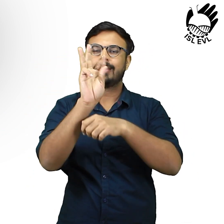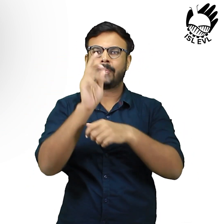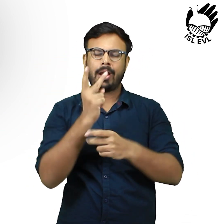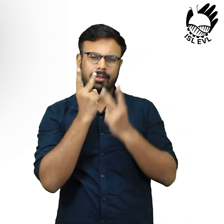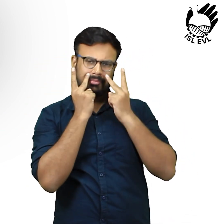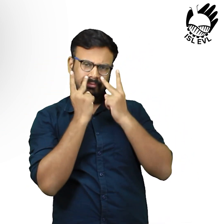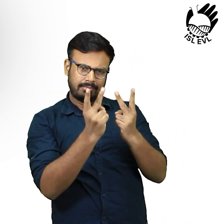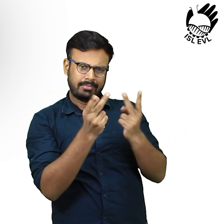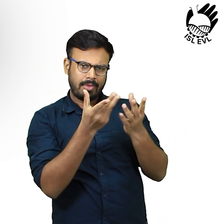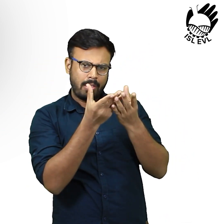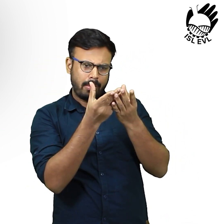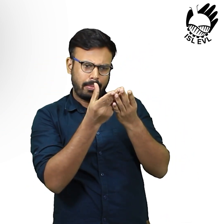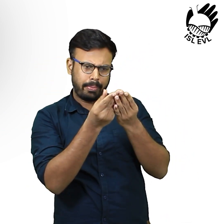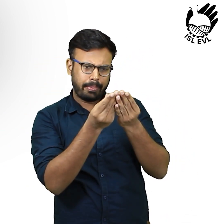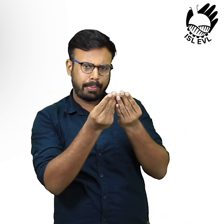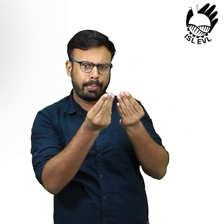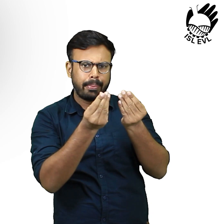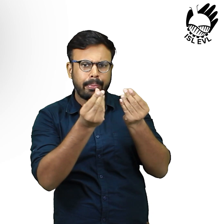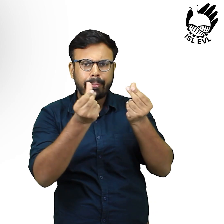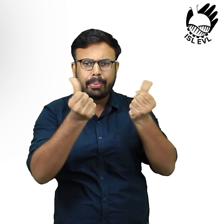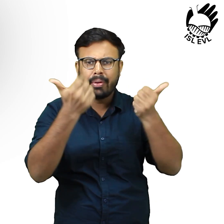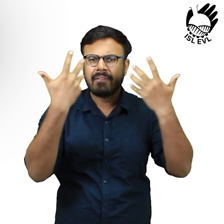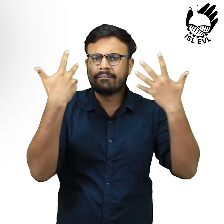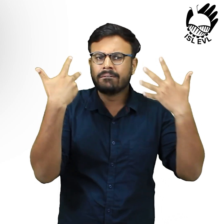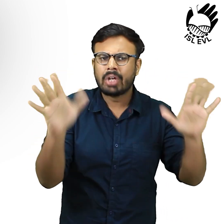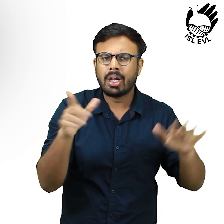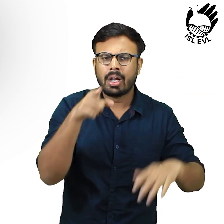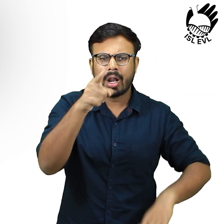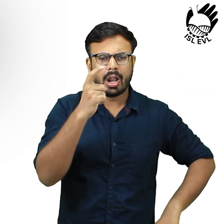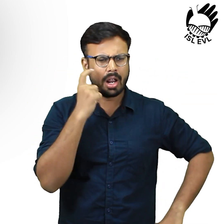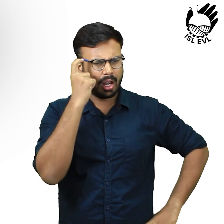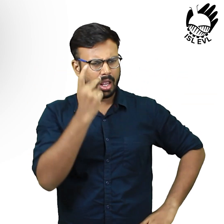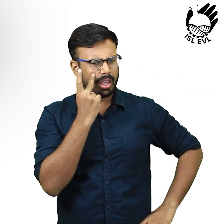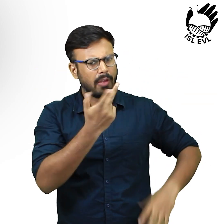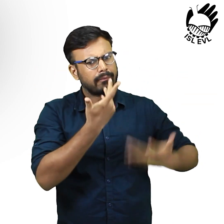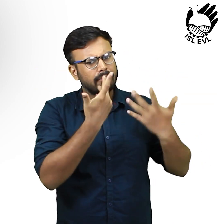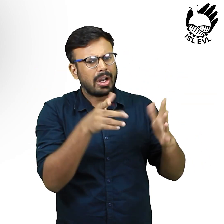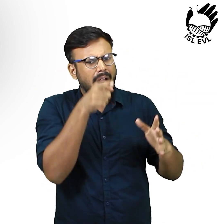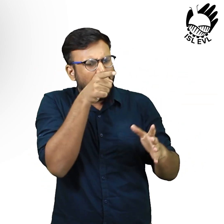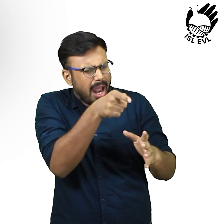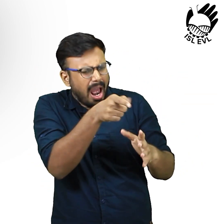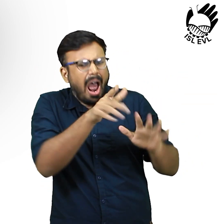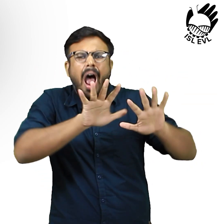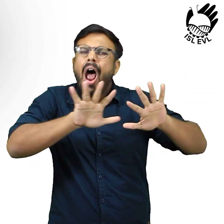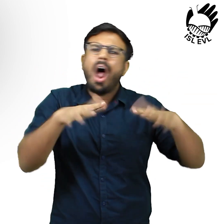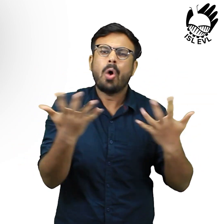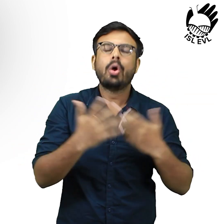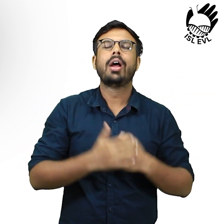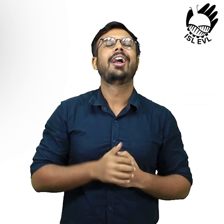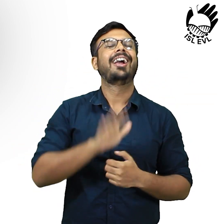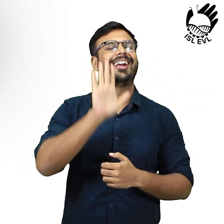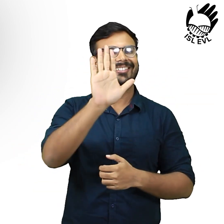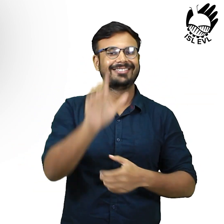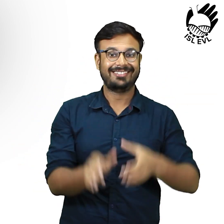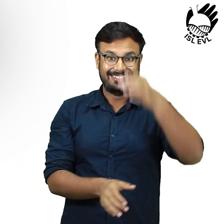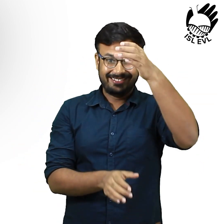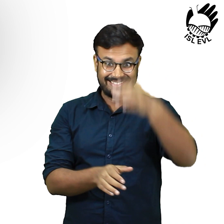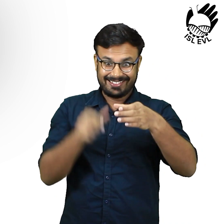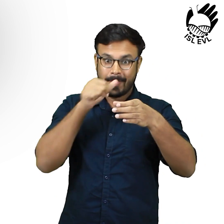go? And the same goes for tea or coffee. Sometimes, even if we mix the sugar well, we might find